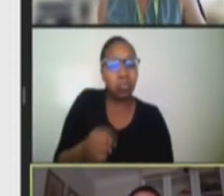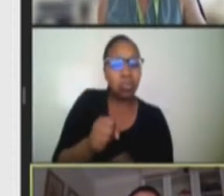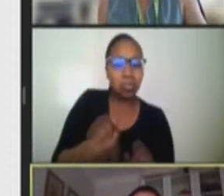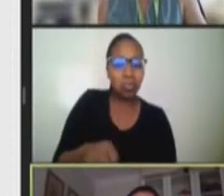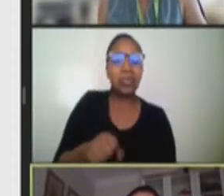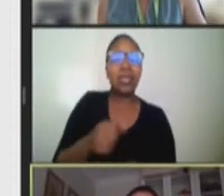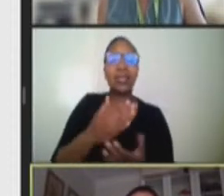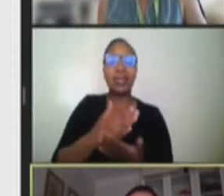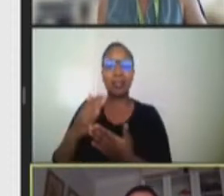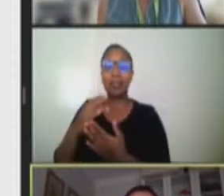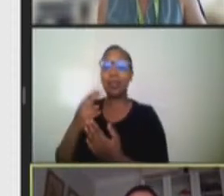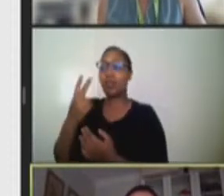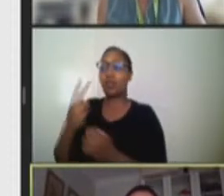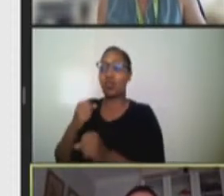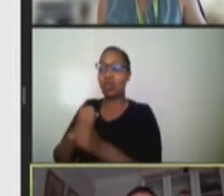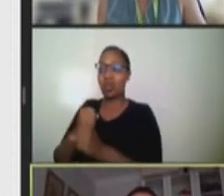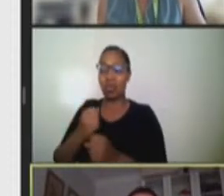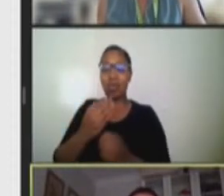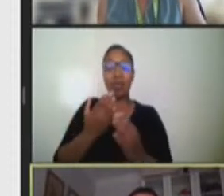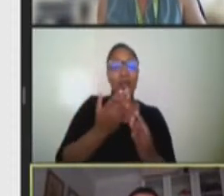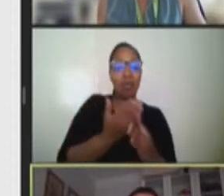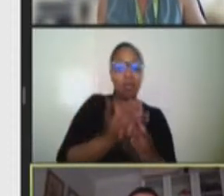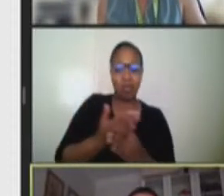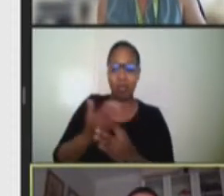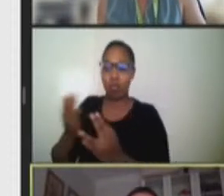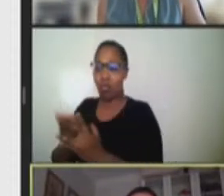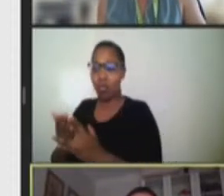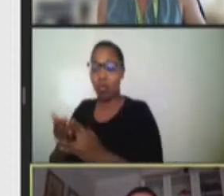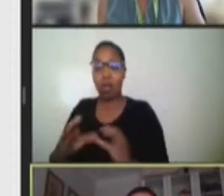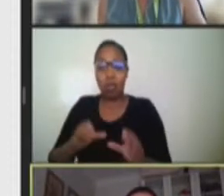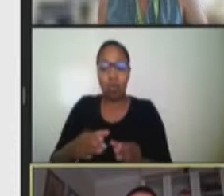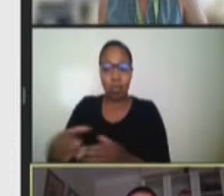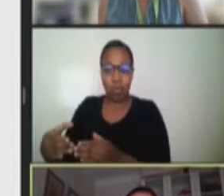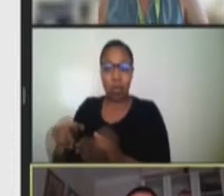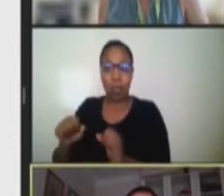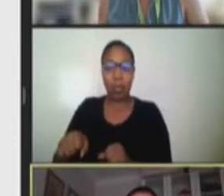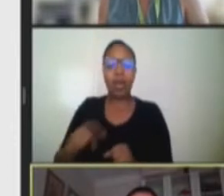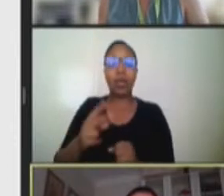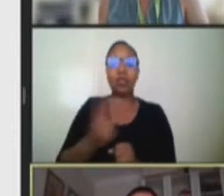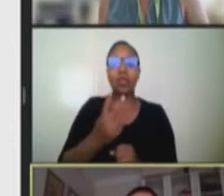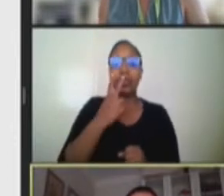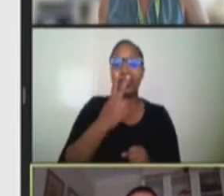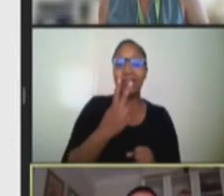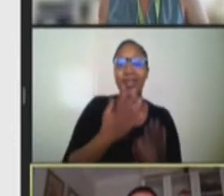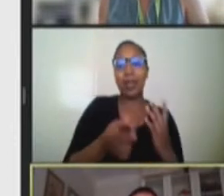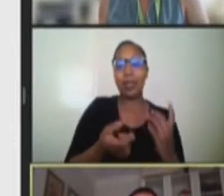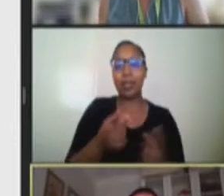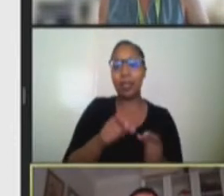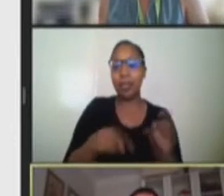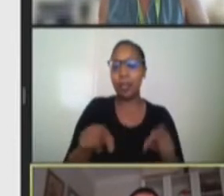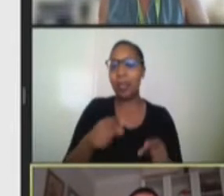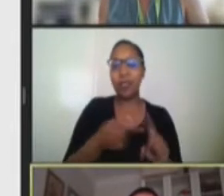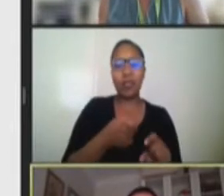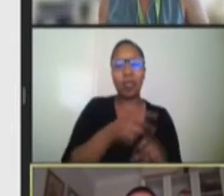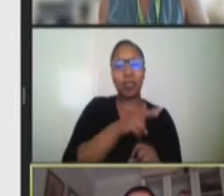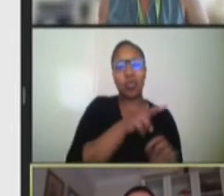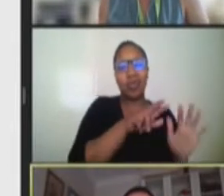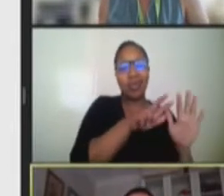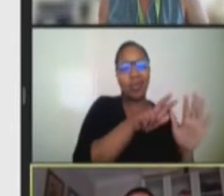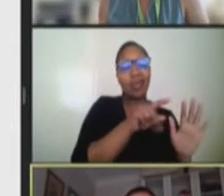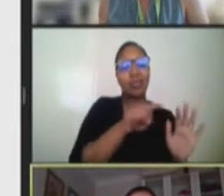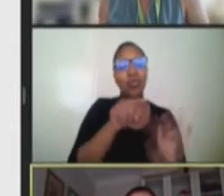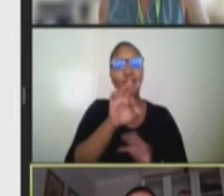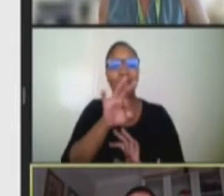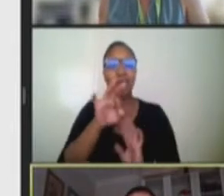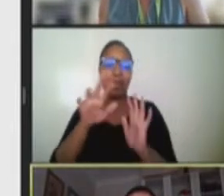a large number of admissions there. And we're seeing a large number of admissions in the middle ages, sort of around 28 to 38. But